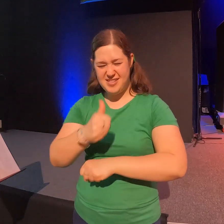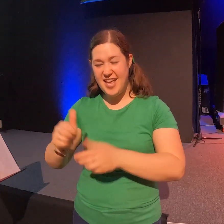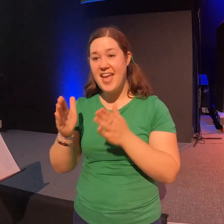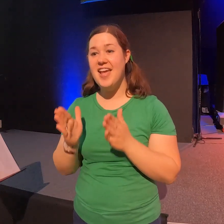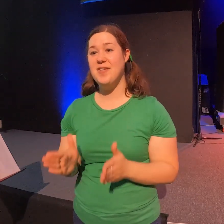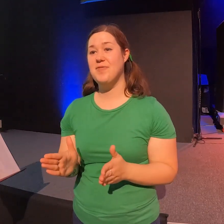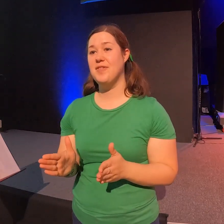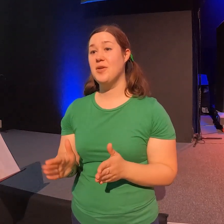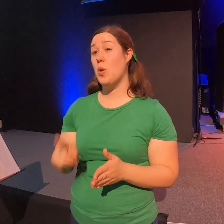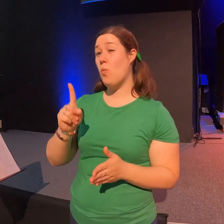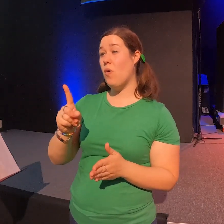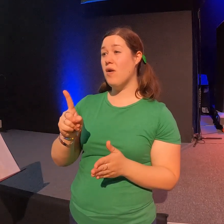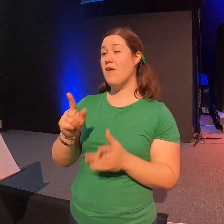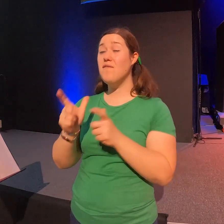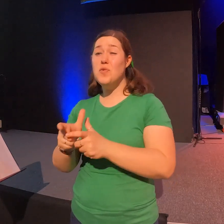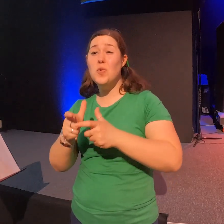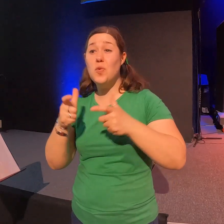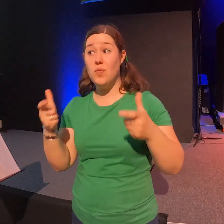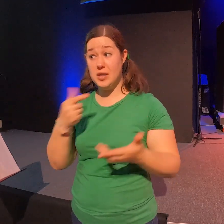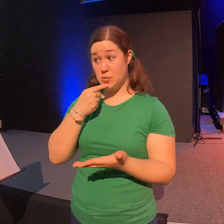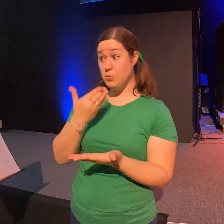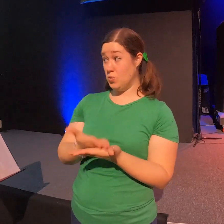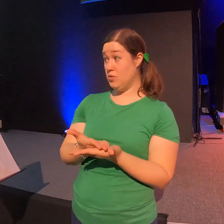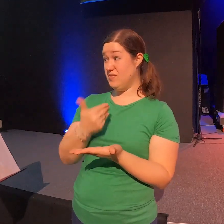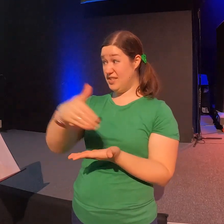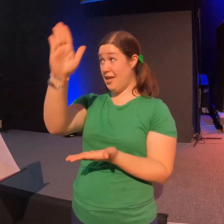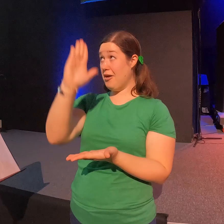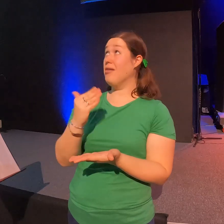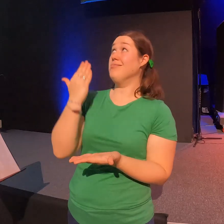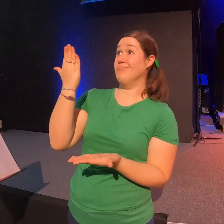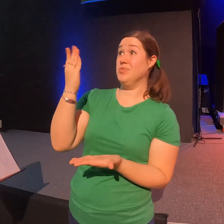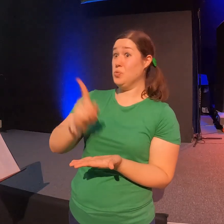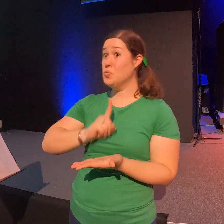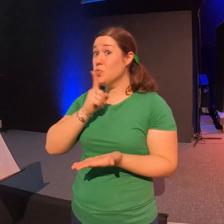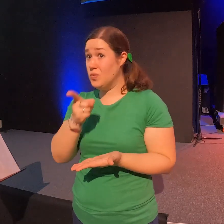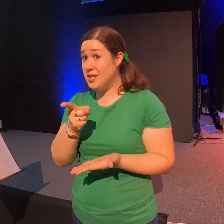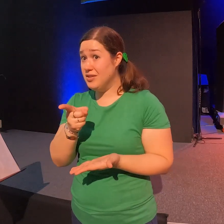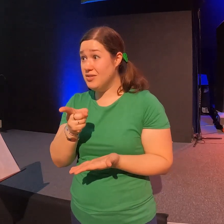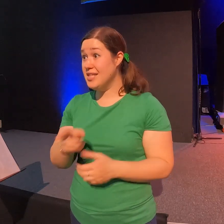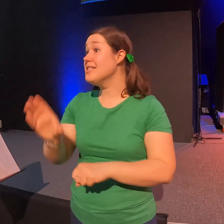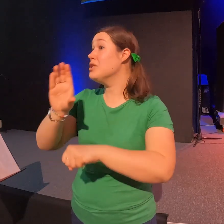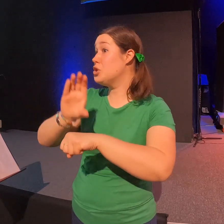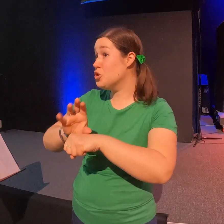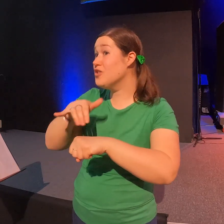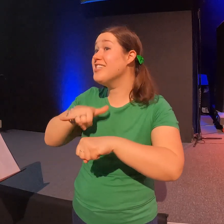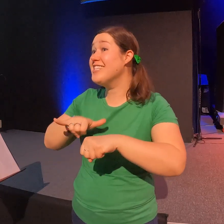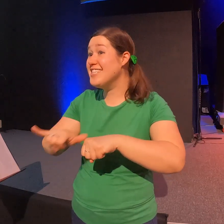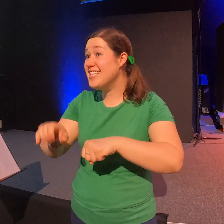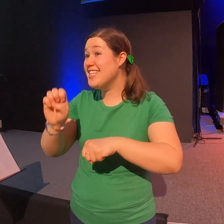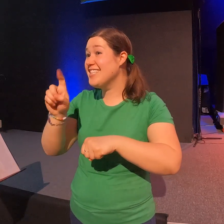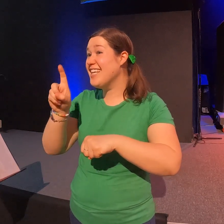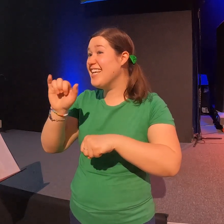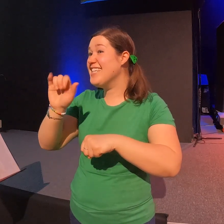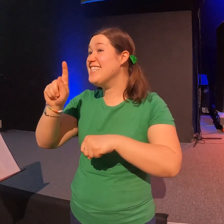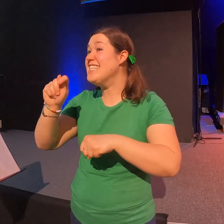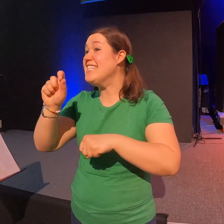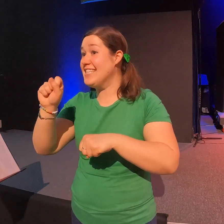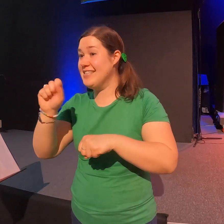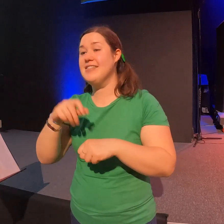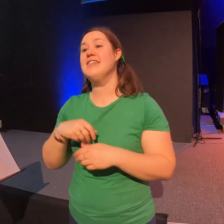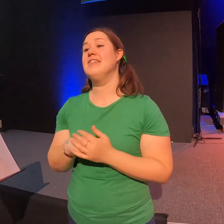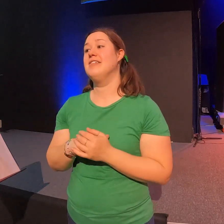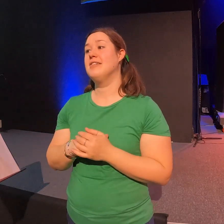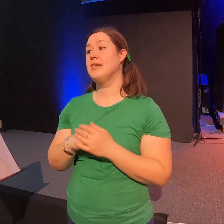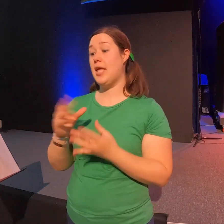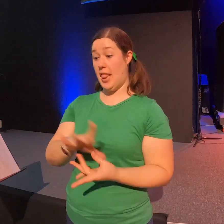that God exists and that Jesus Christ is alive is that the church still exists. And the Spirit of God is working